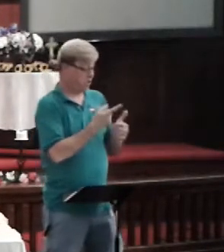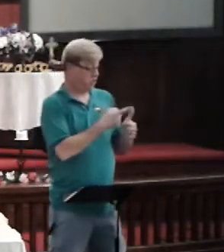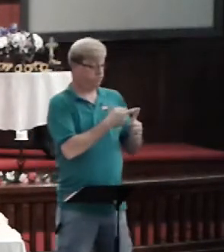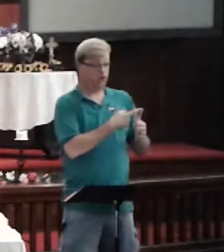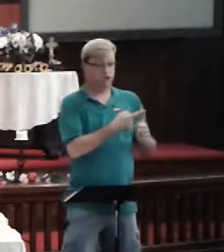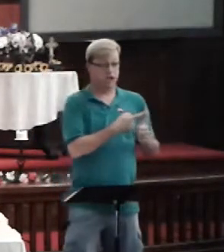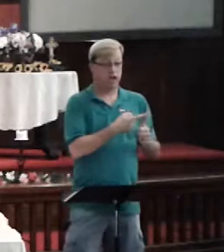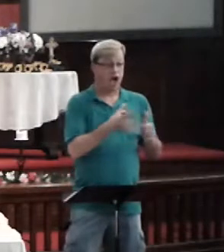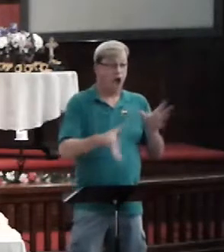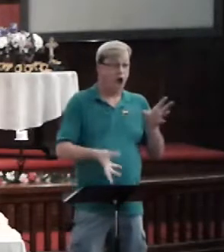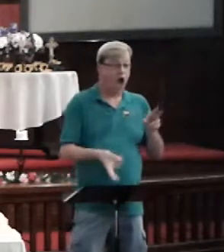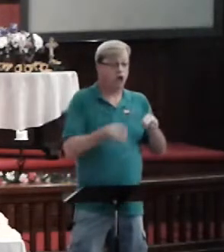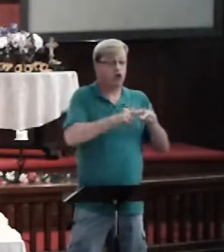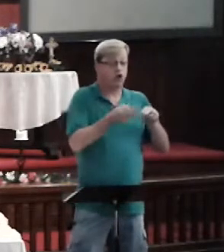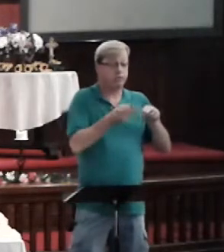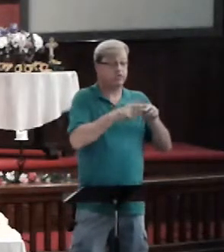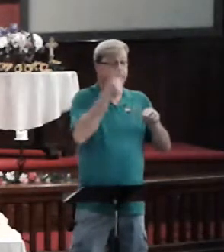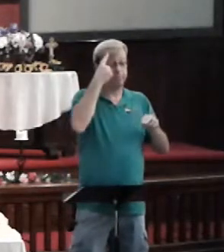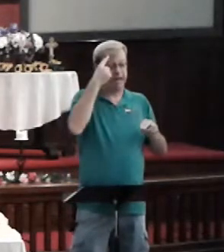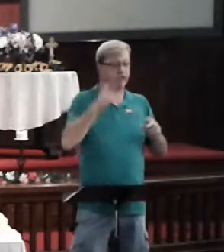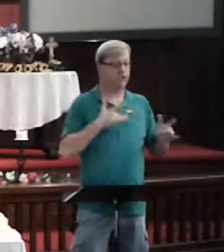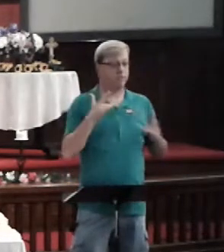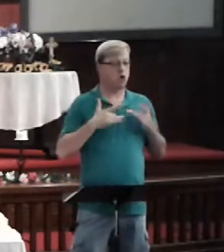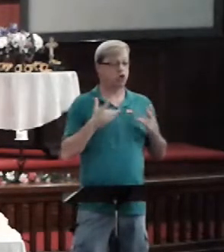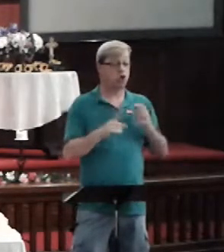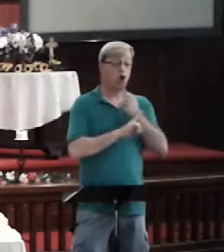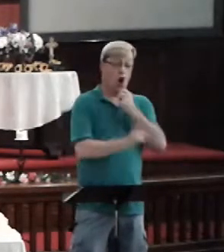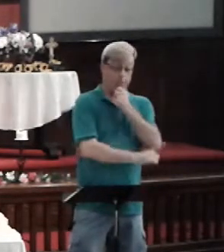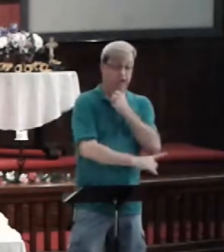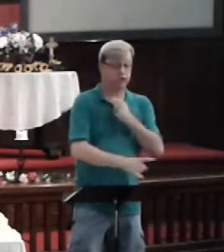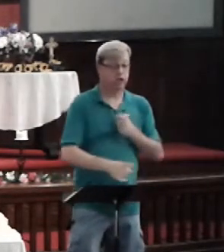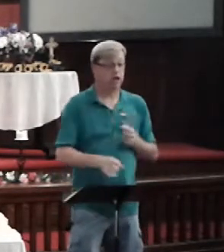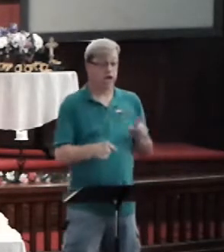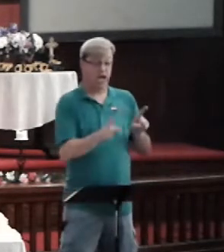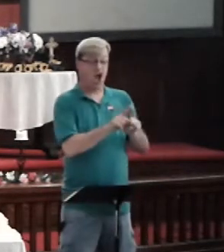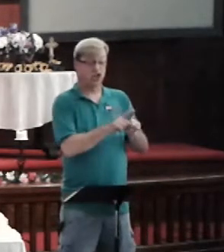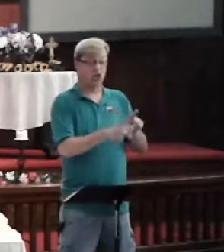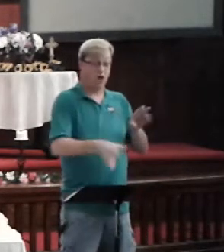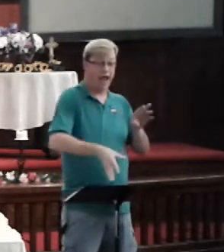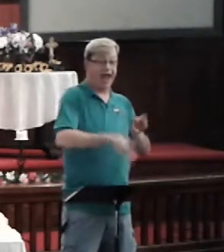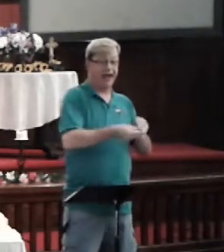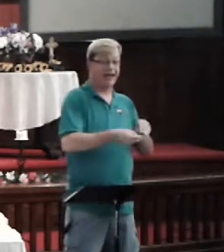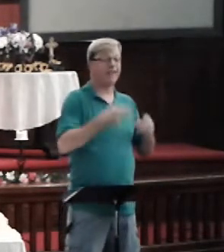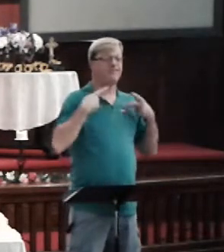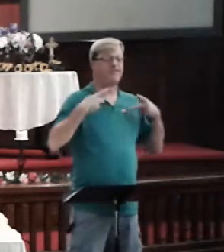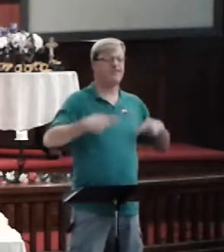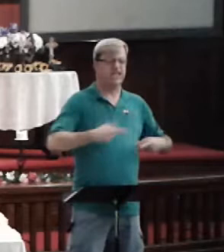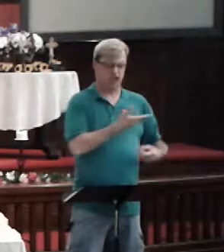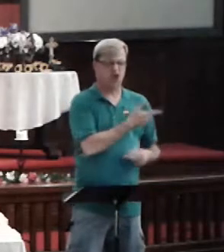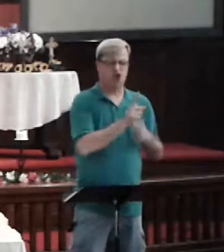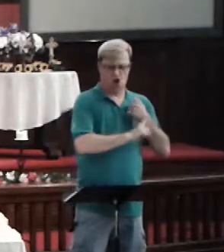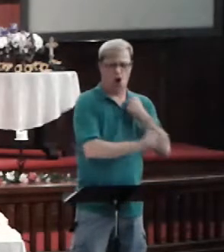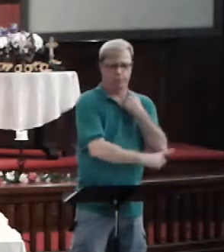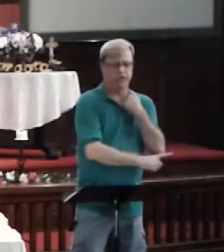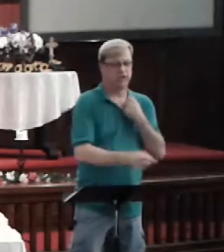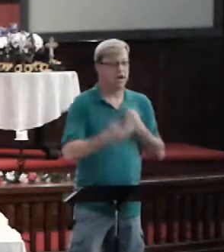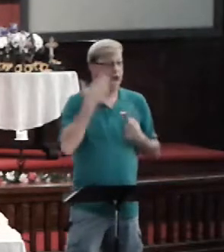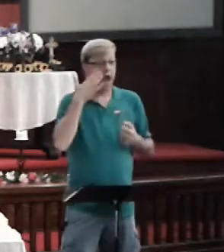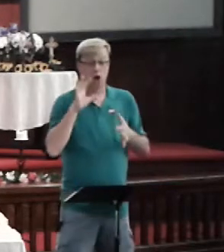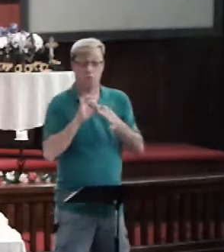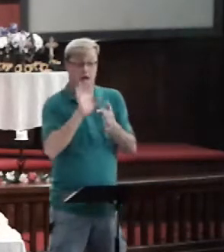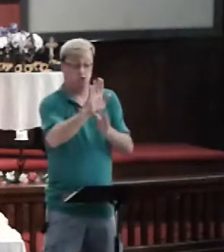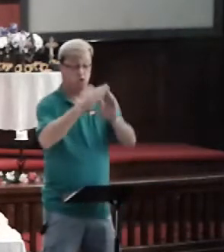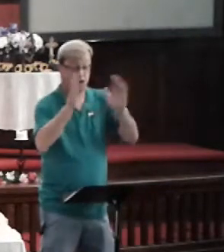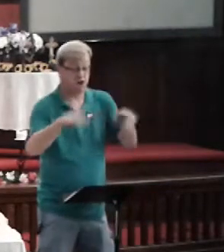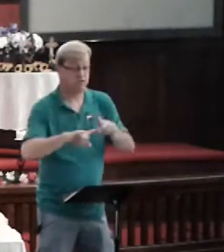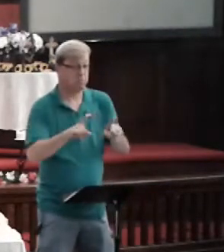the accumulation of mental and emotional garbage. And I also added physical stuff. I don't know about your house, but there's a